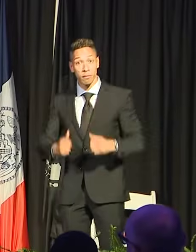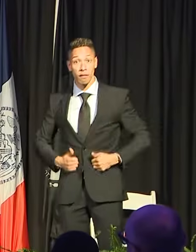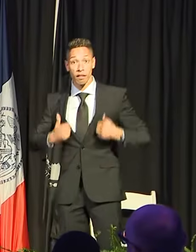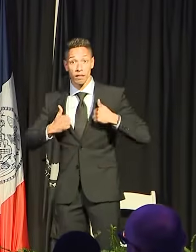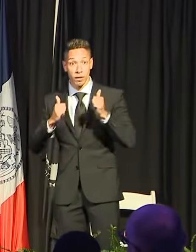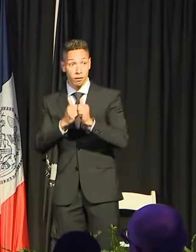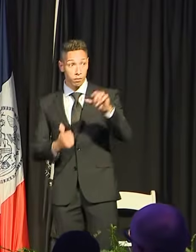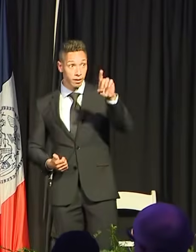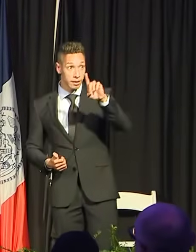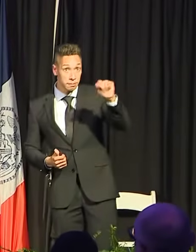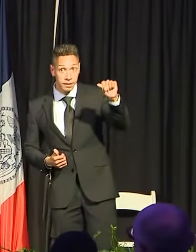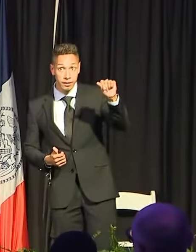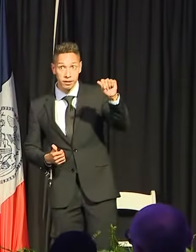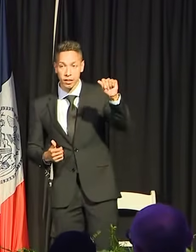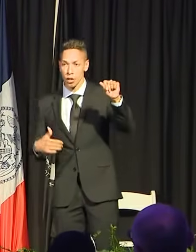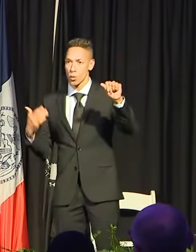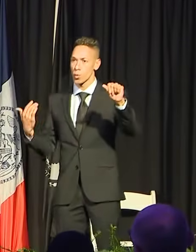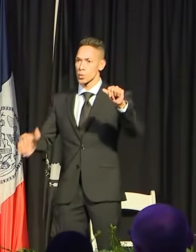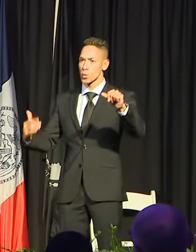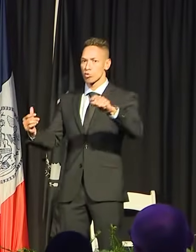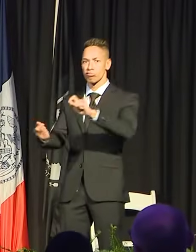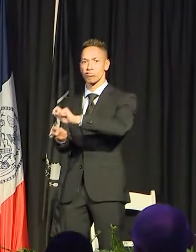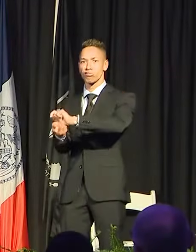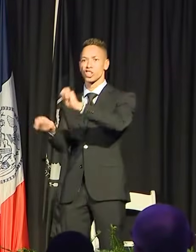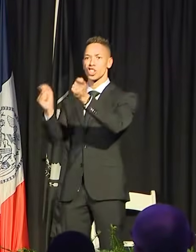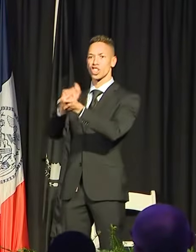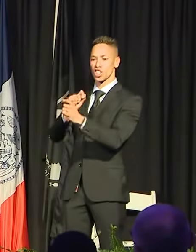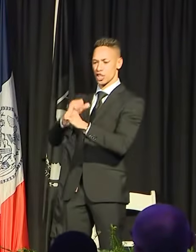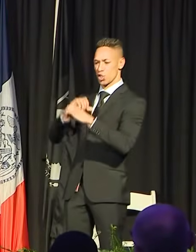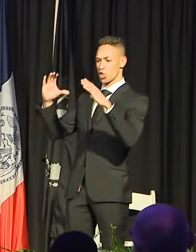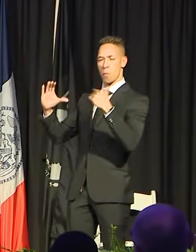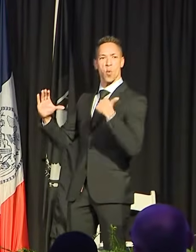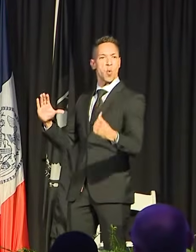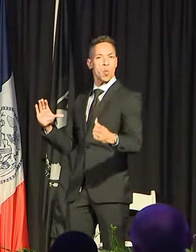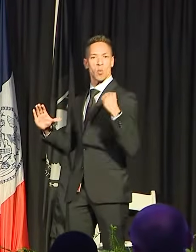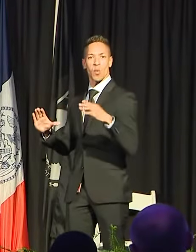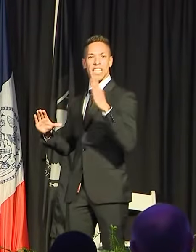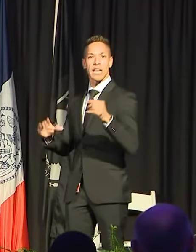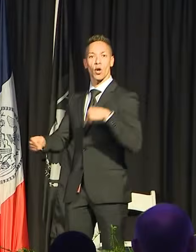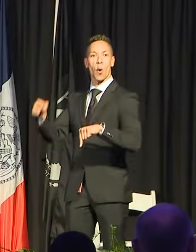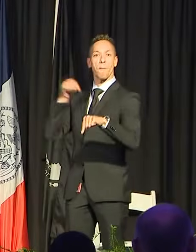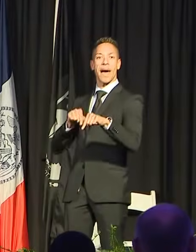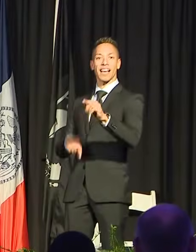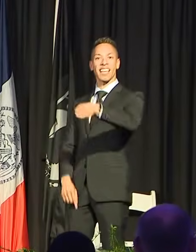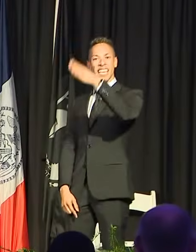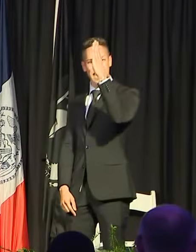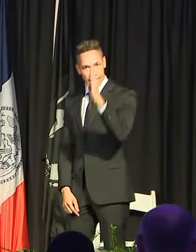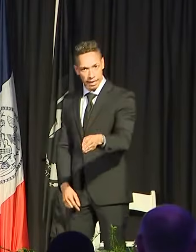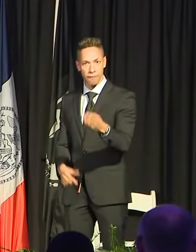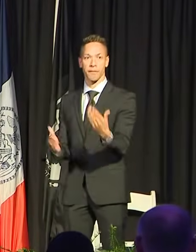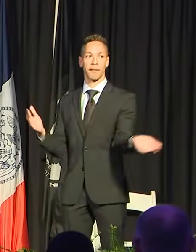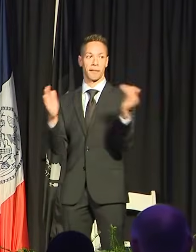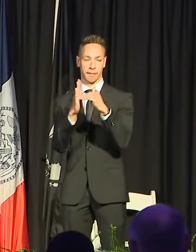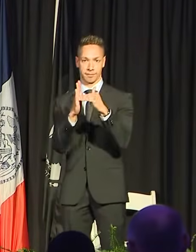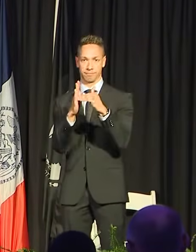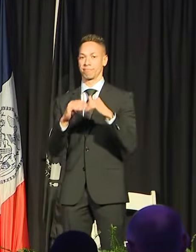with disabilities has changed the scope, and we will never go backwards again. Never again.